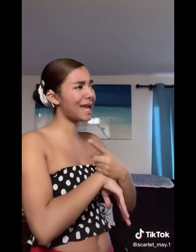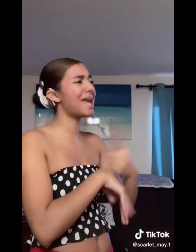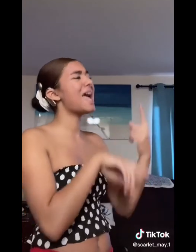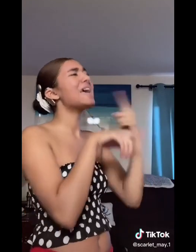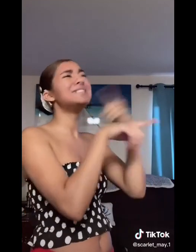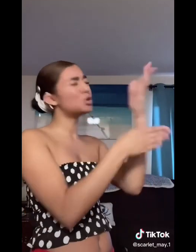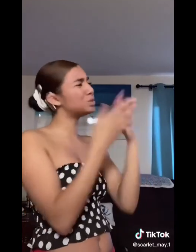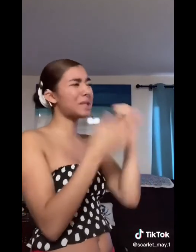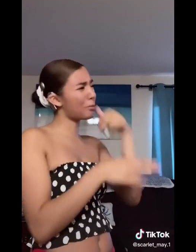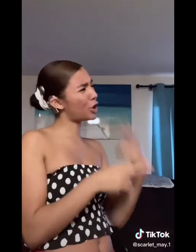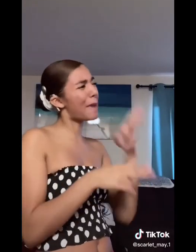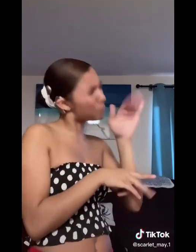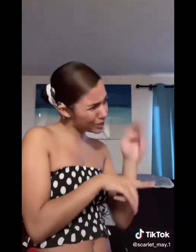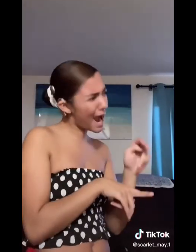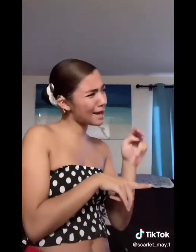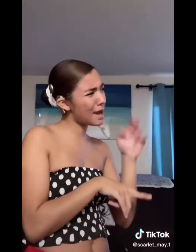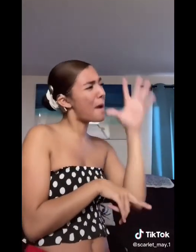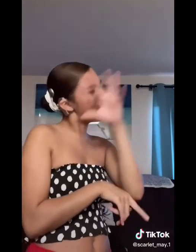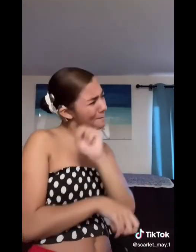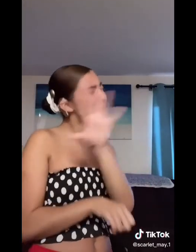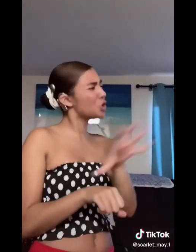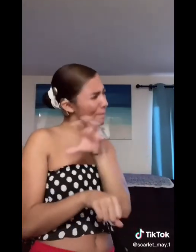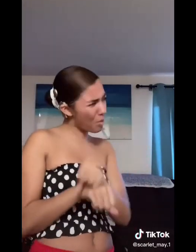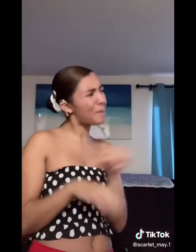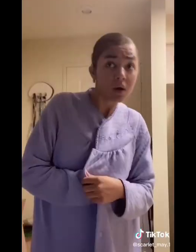said that you and some girl named Brianna missed your appointment?